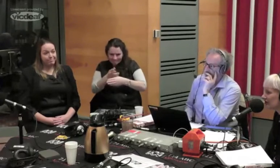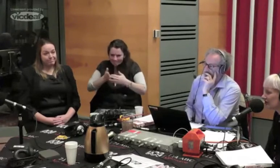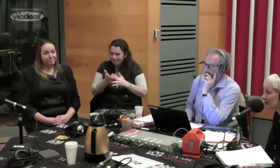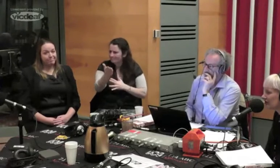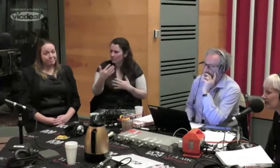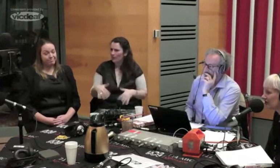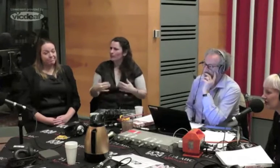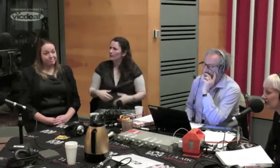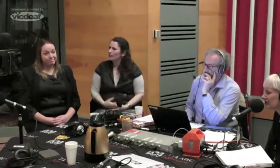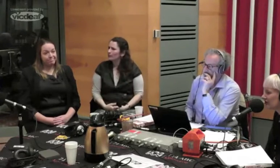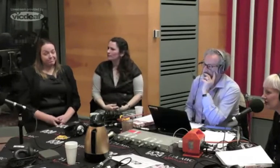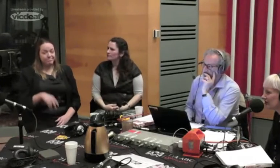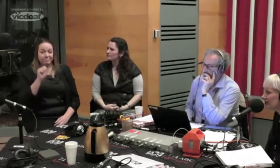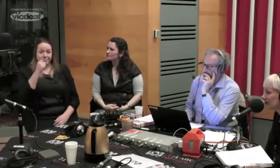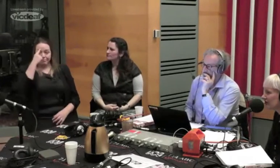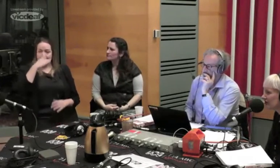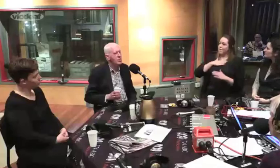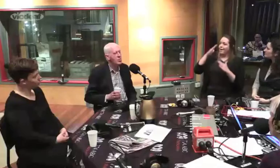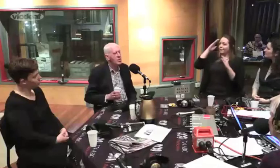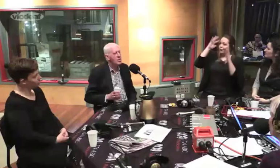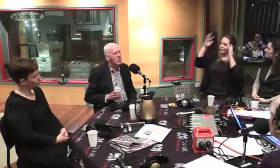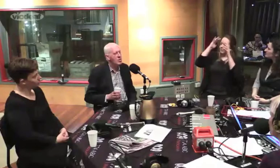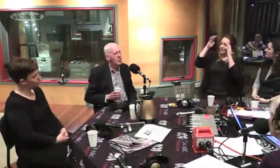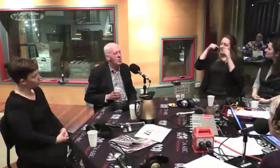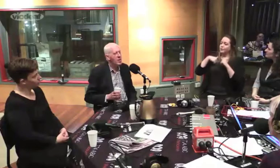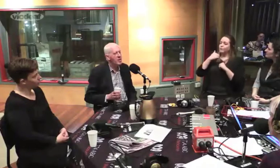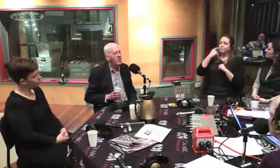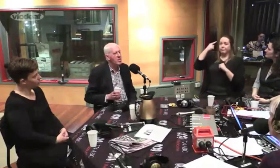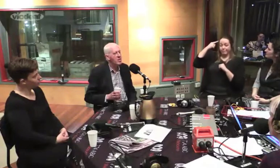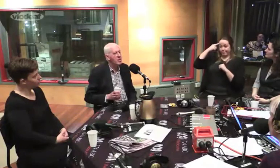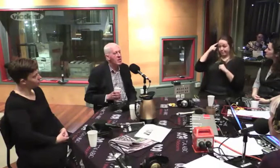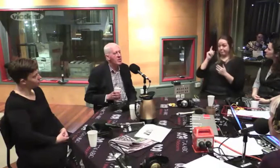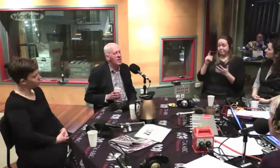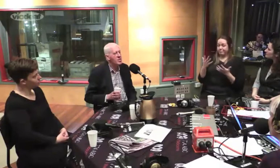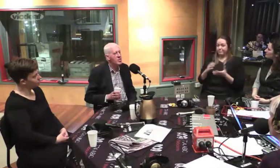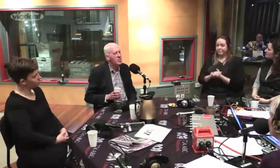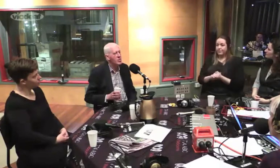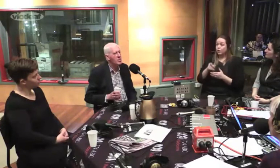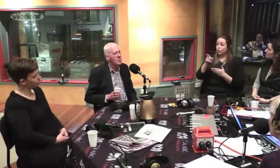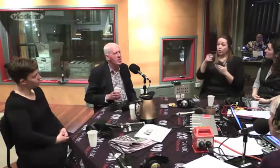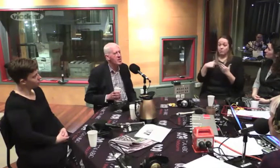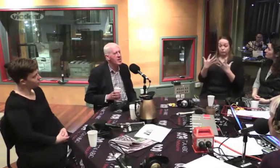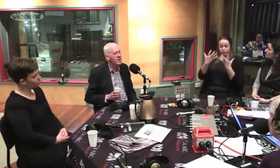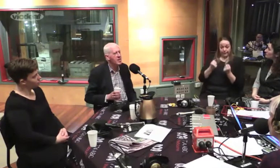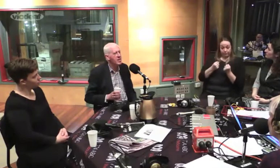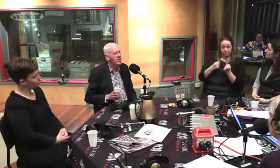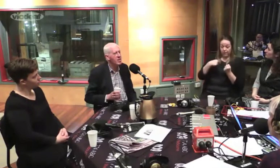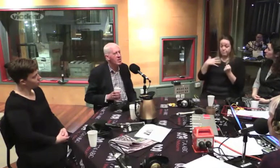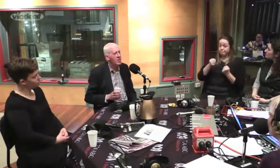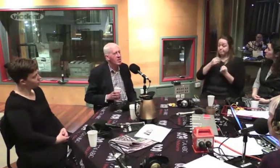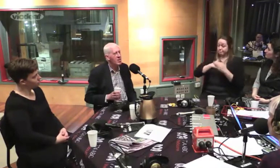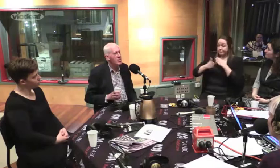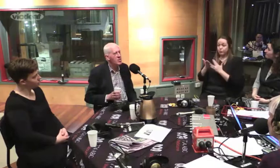I think the philosophy that I've worked with is that you play the hand of cards that you're dealt the best way you can. Mm-hmm.